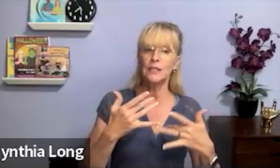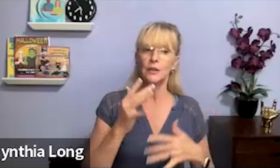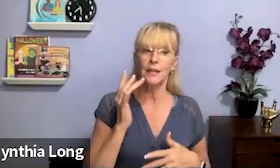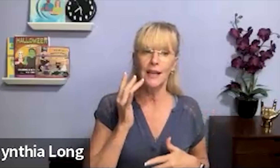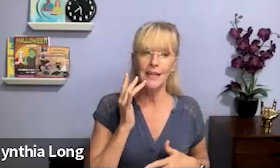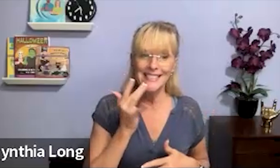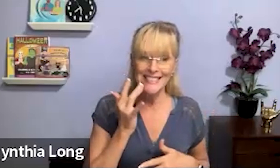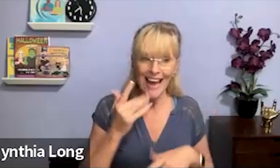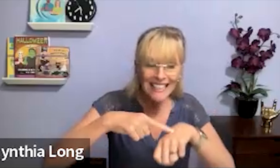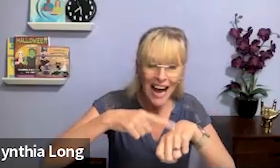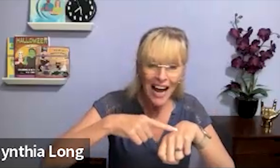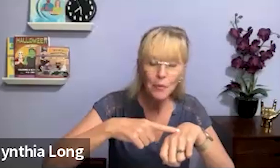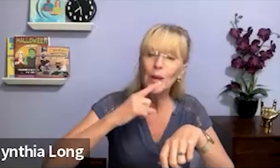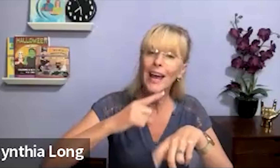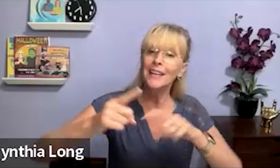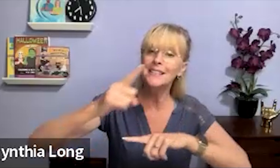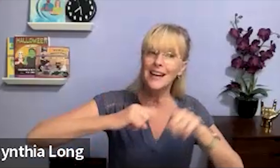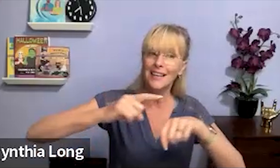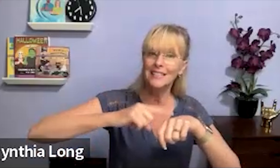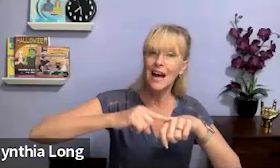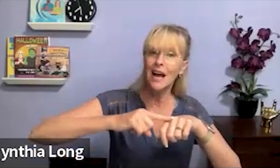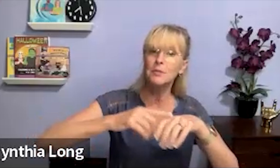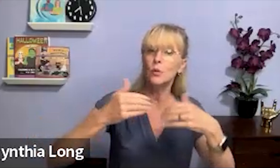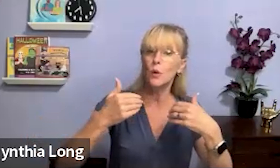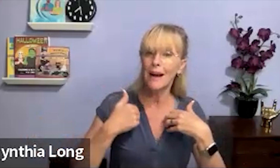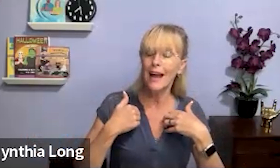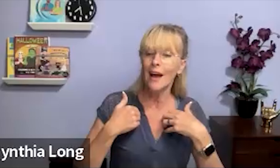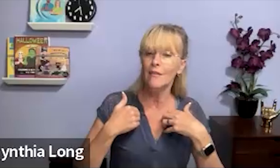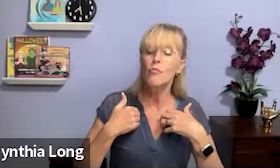it during like snack time. We had signing time. So we might have